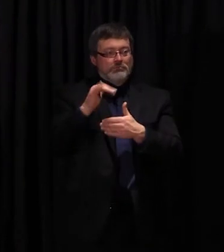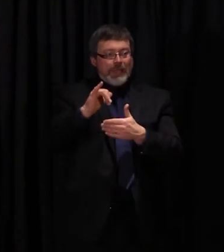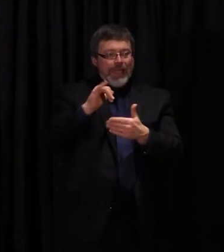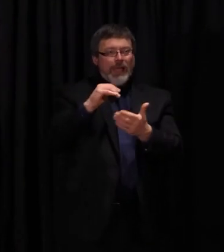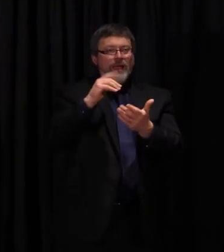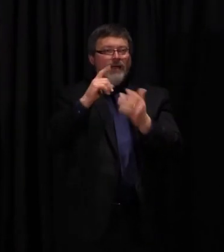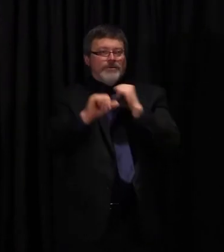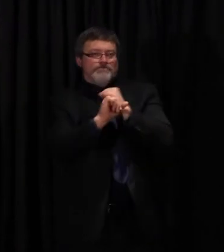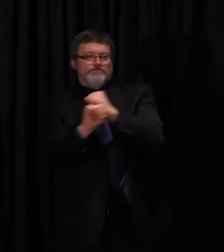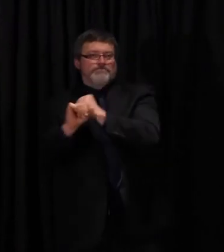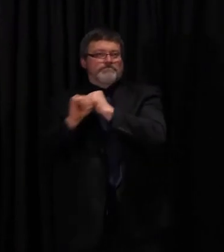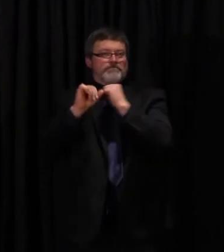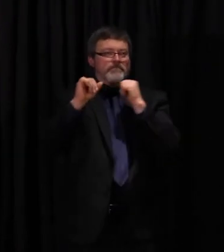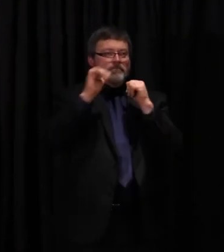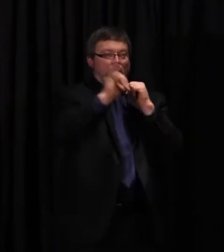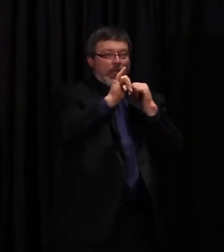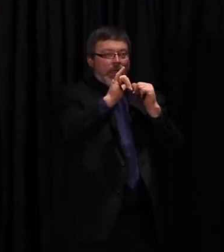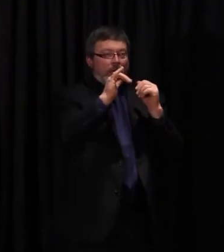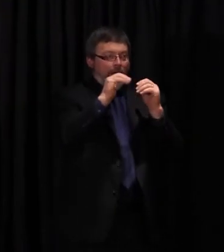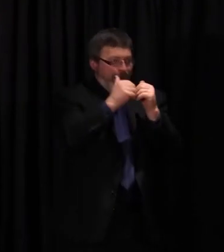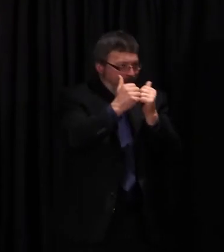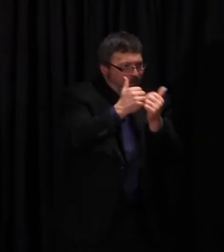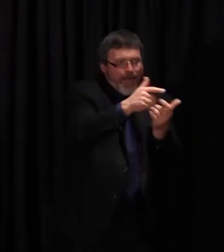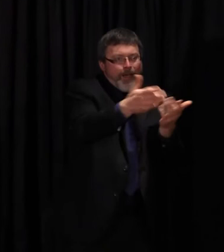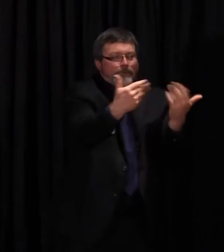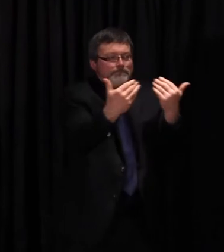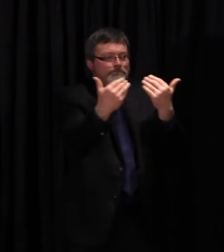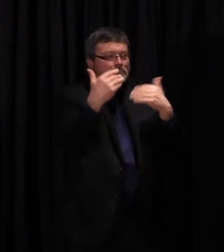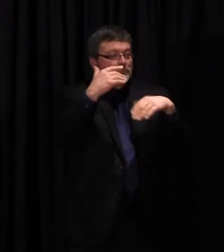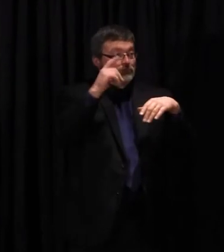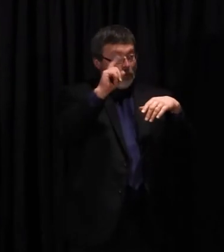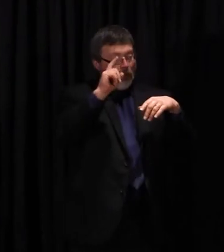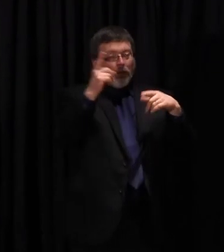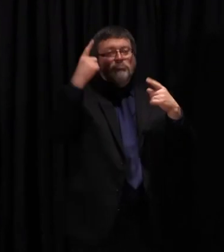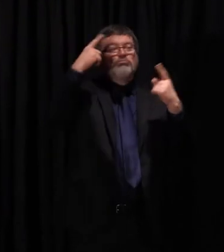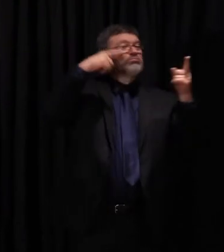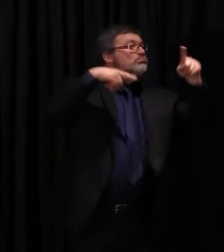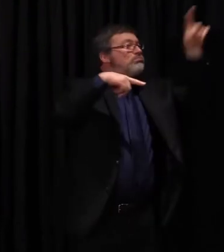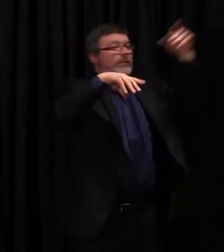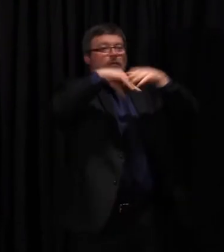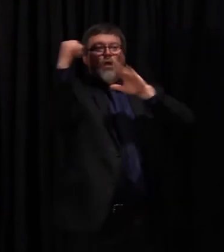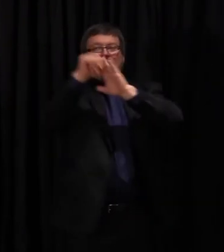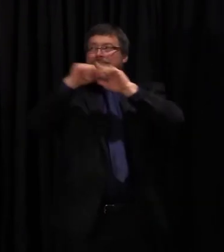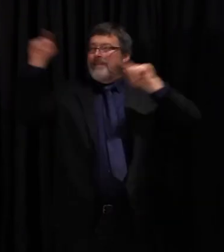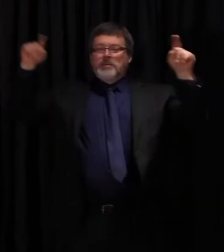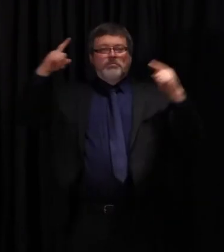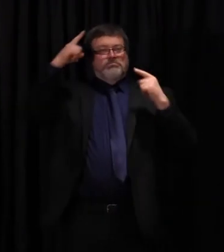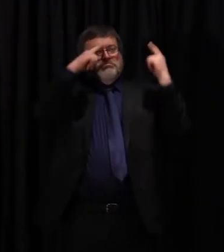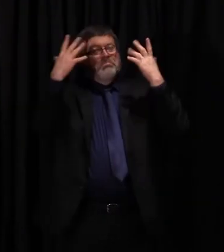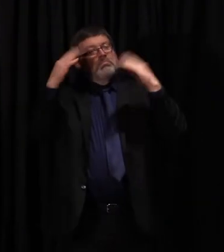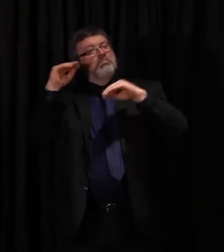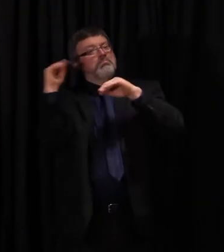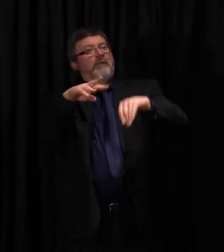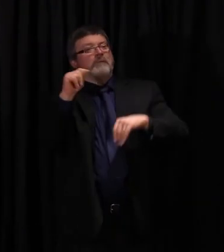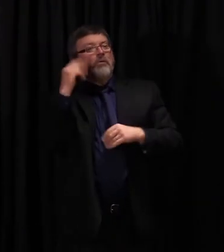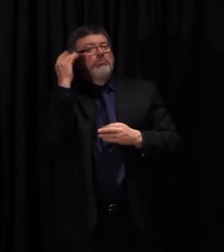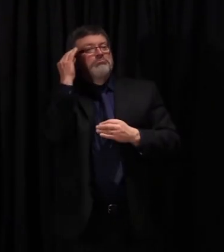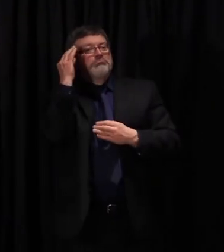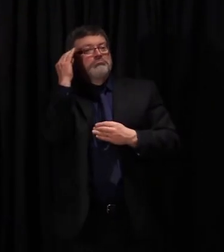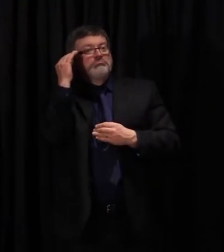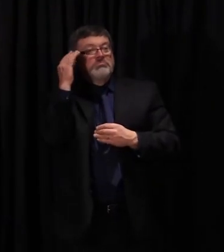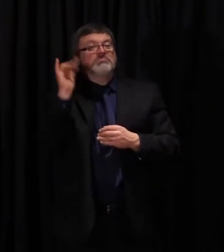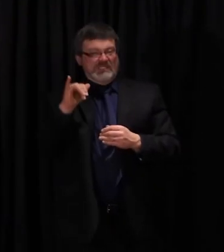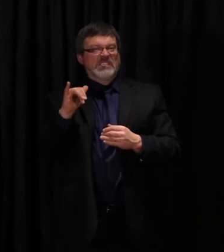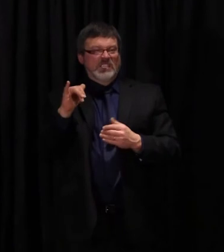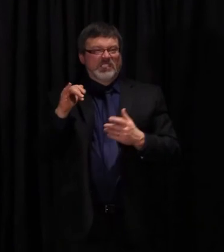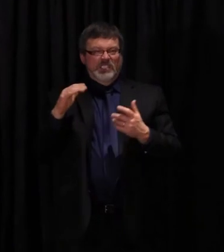directly reach people who have past ties to or current interest in Vermont. Like young